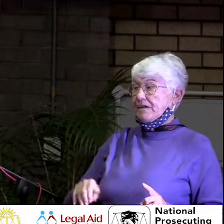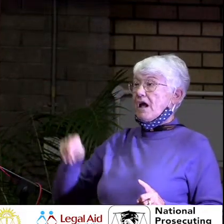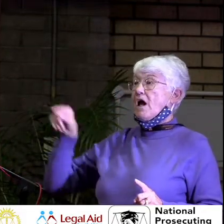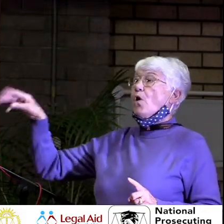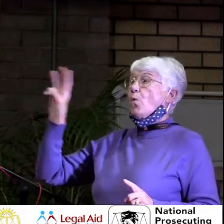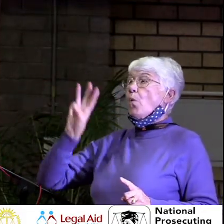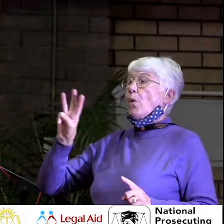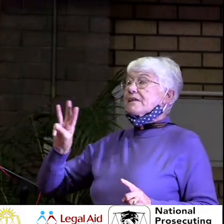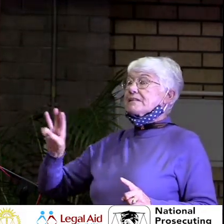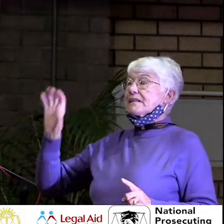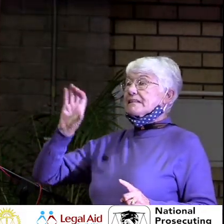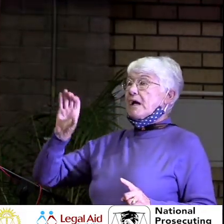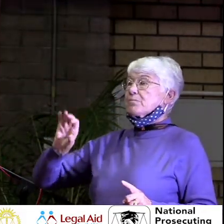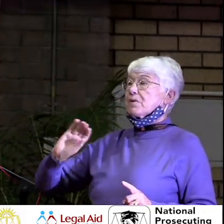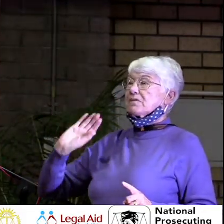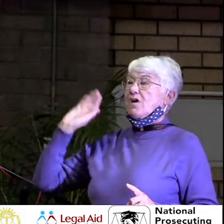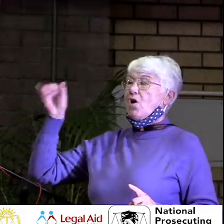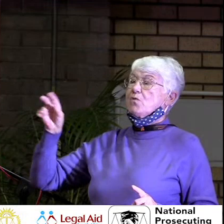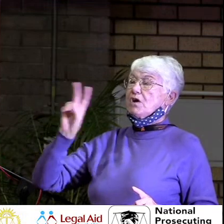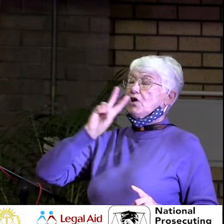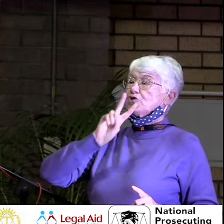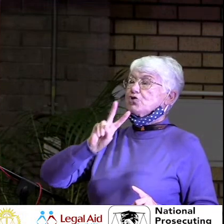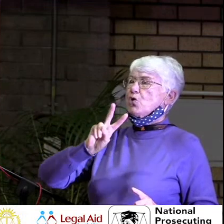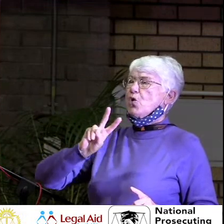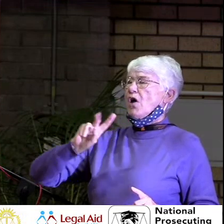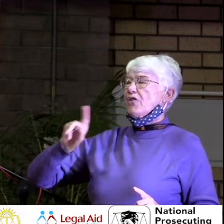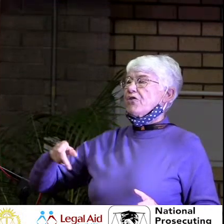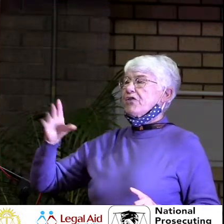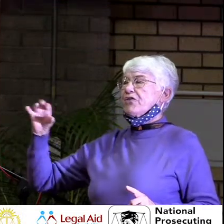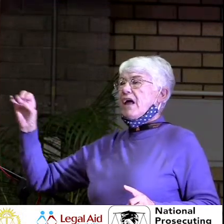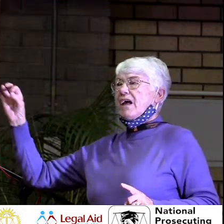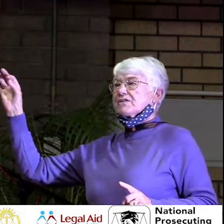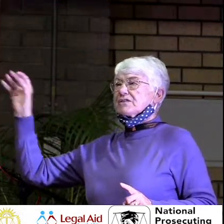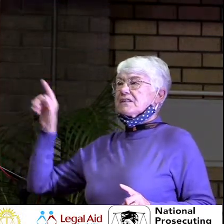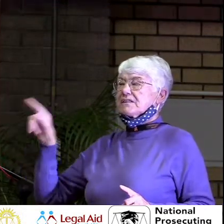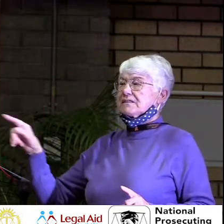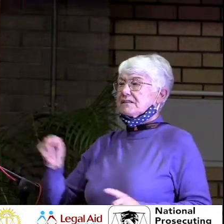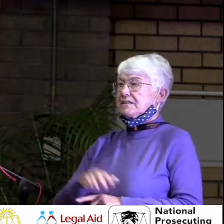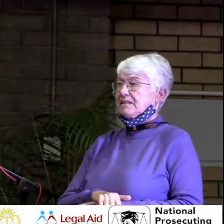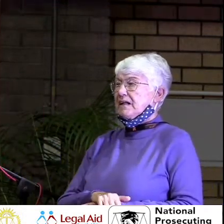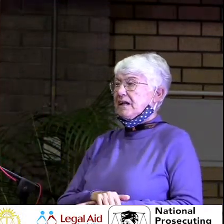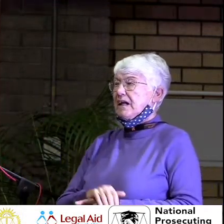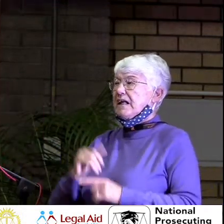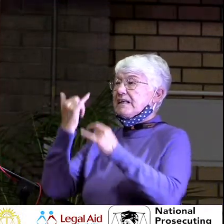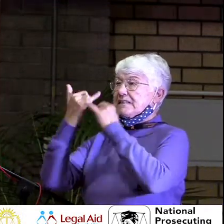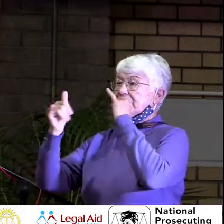2,789 sentenced, and those that are under remand, out of